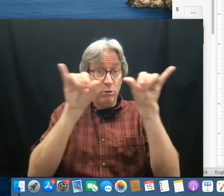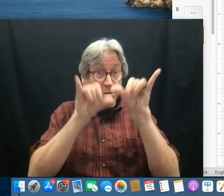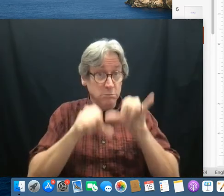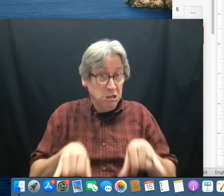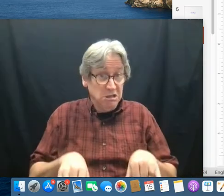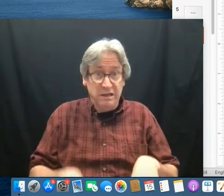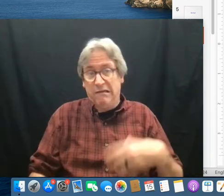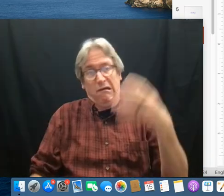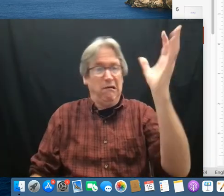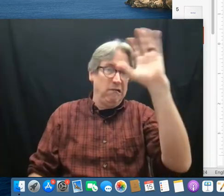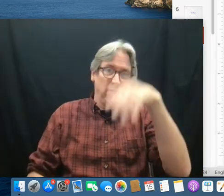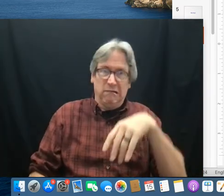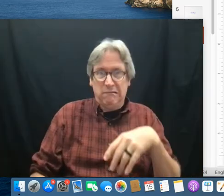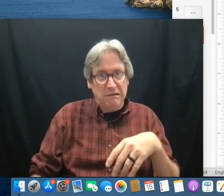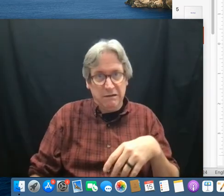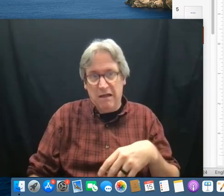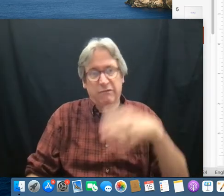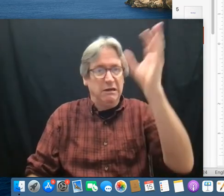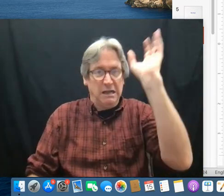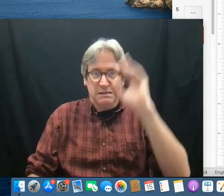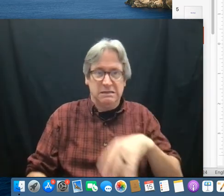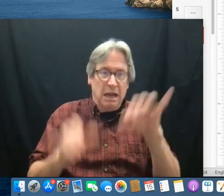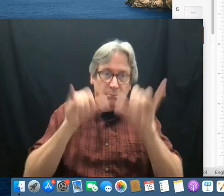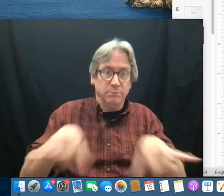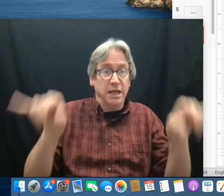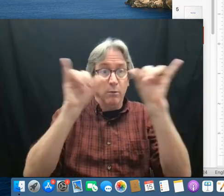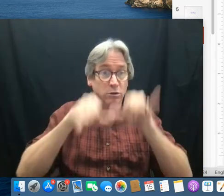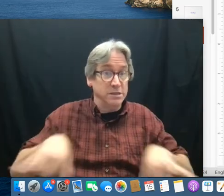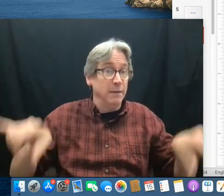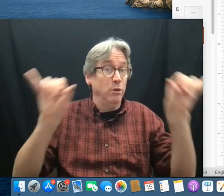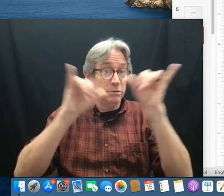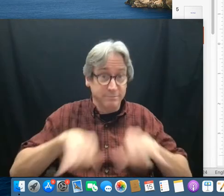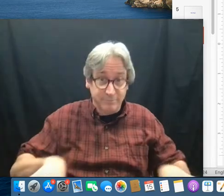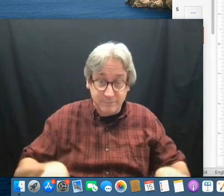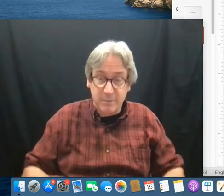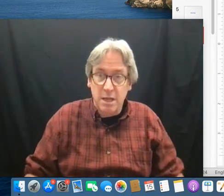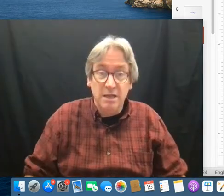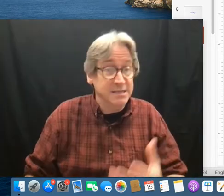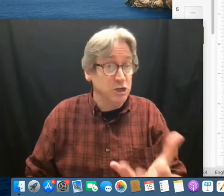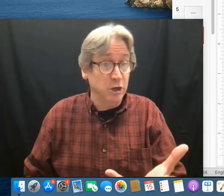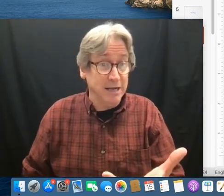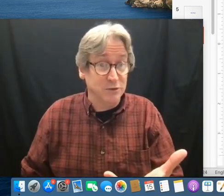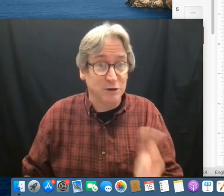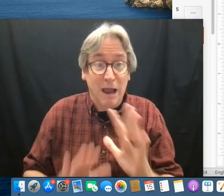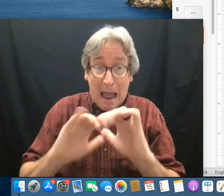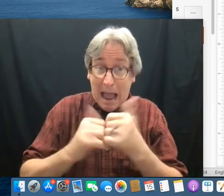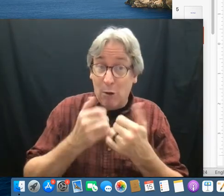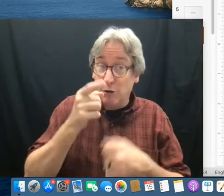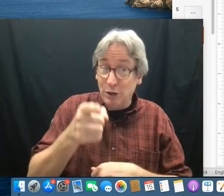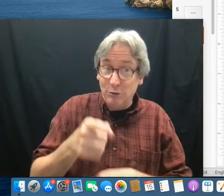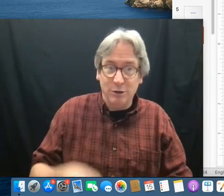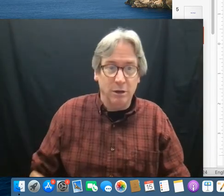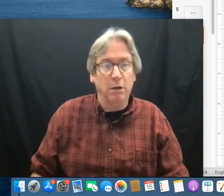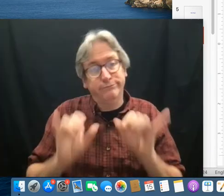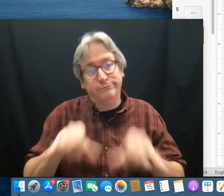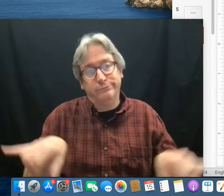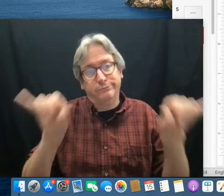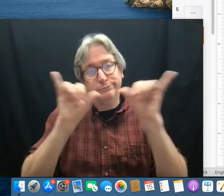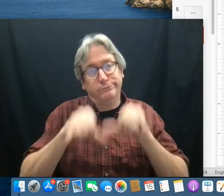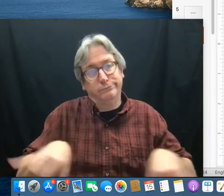same old. Like, every day is the same. Same old, same old. This is a good answer for how are you? You can